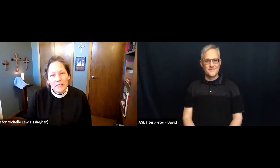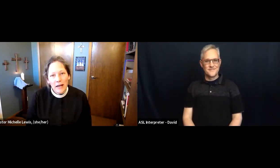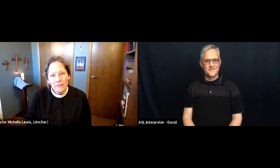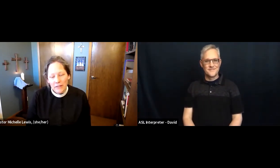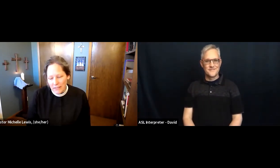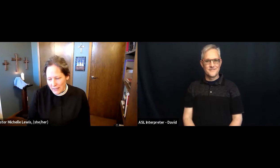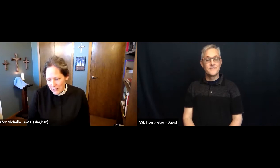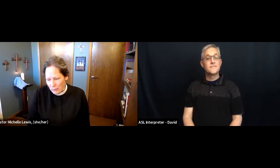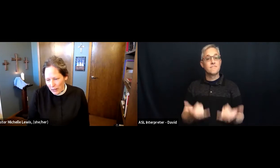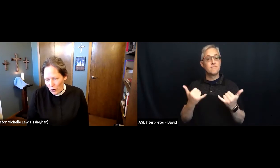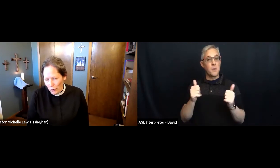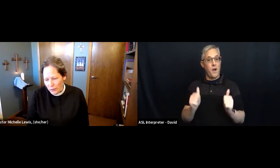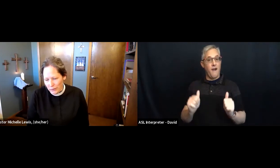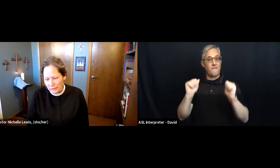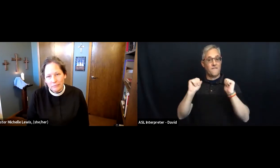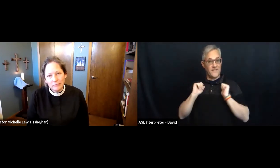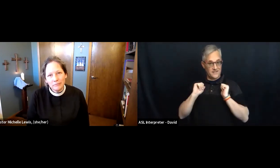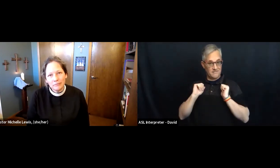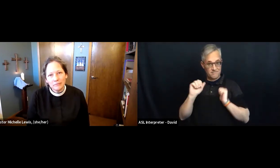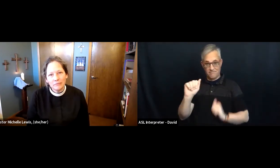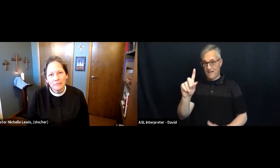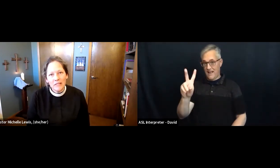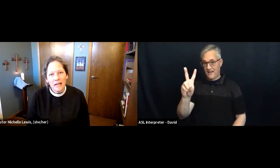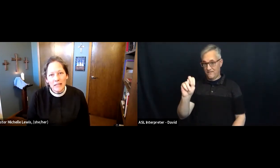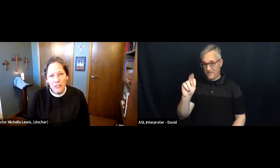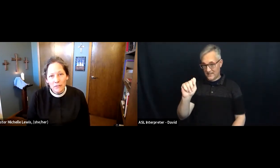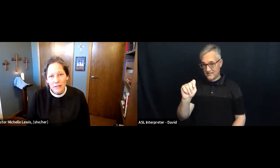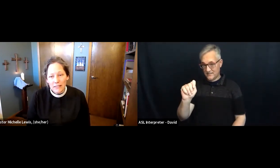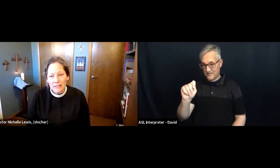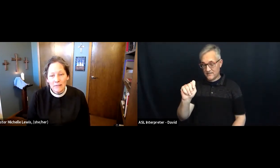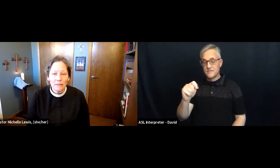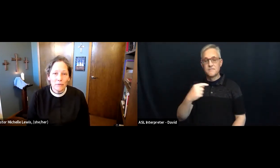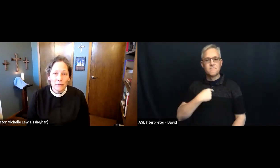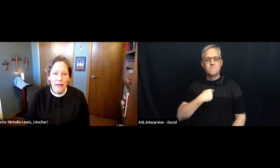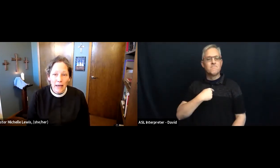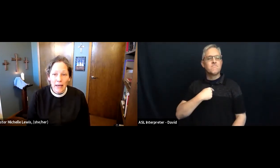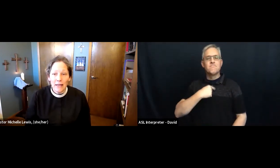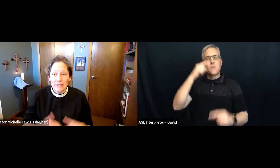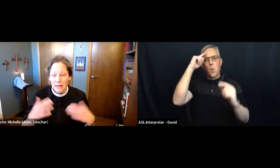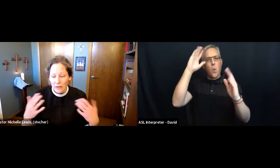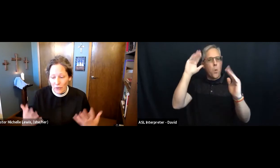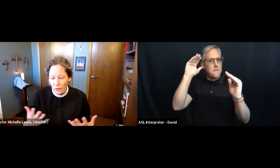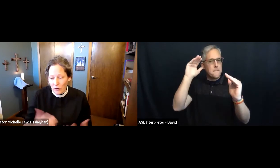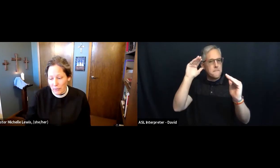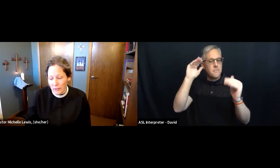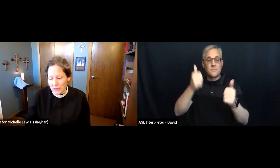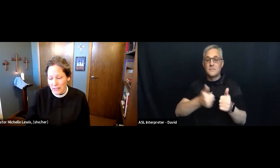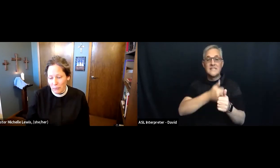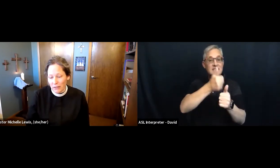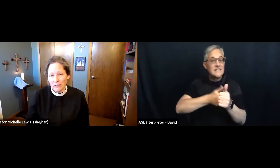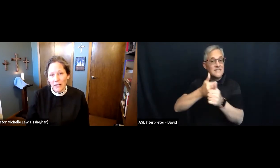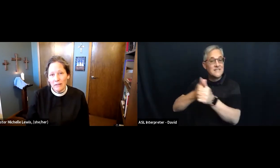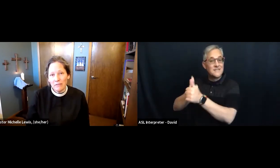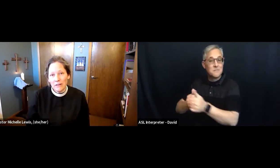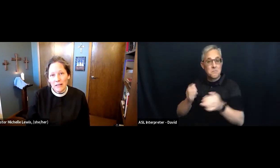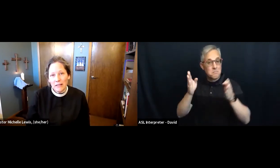So this Advent, it is my hope that each of us and the whole community of